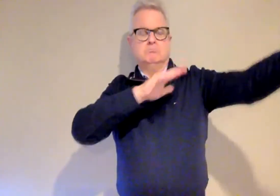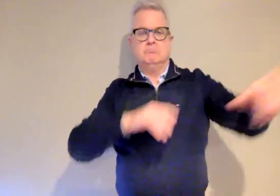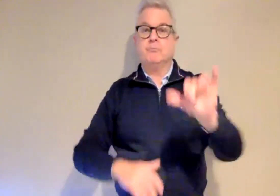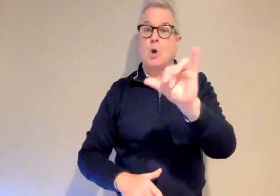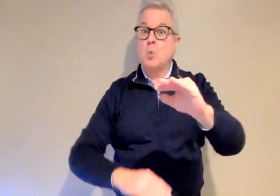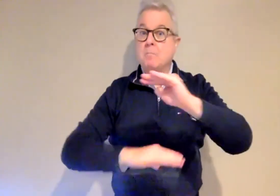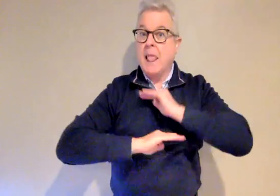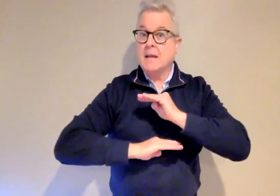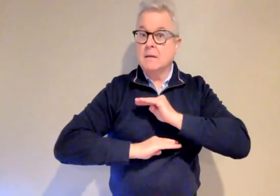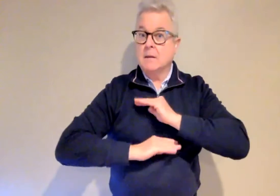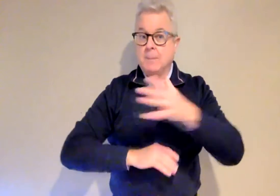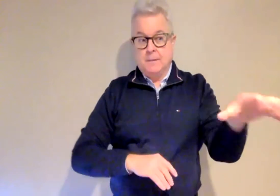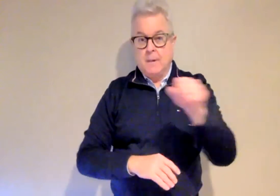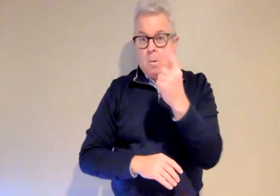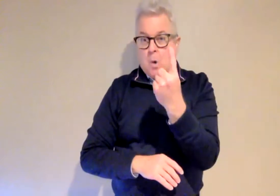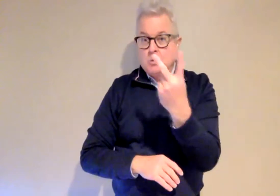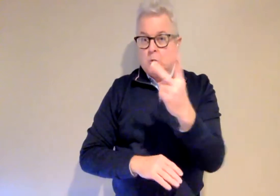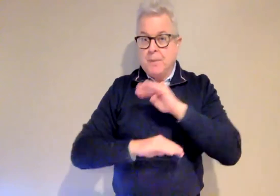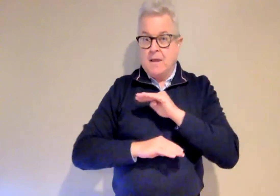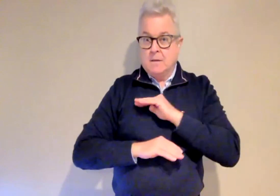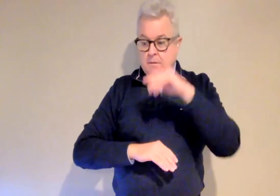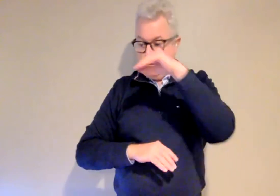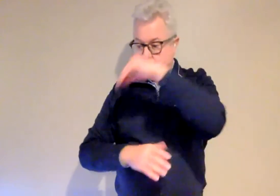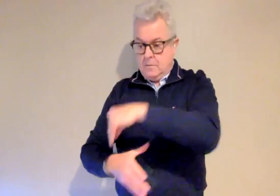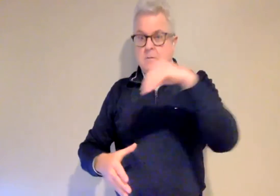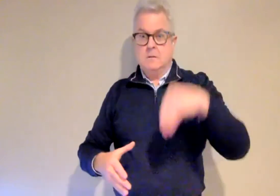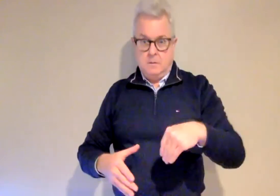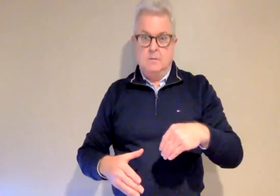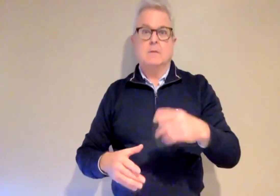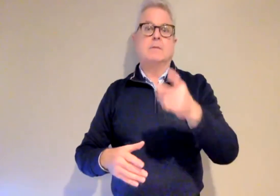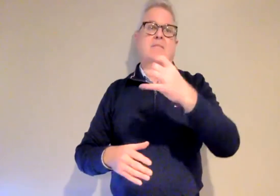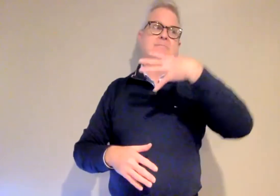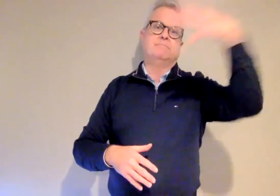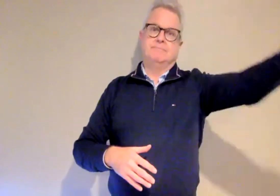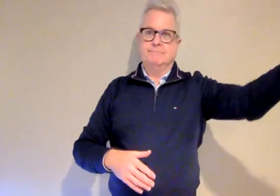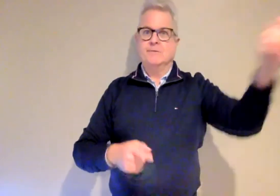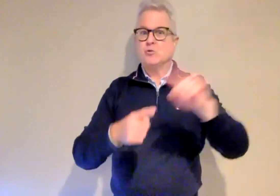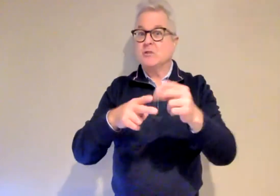go with you with these winter items. Also, each member in your family should have a blanket to go as